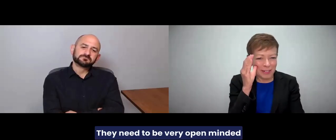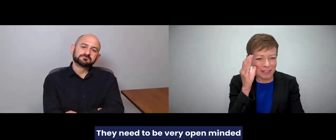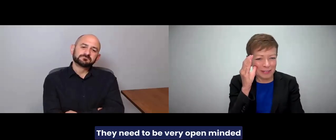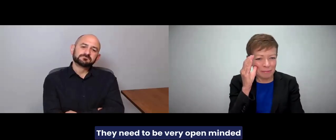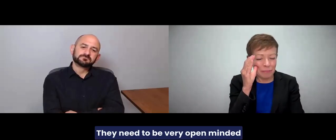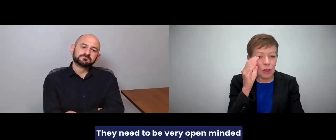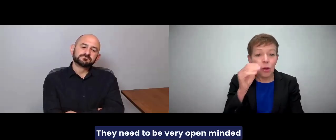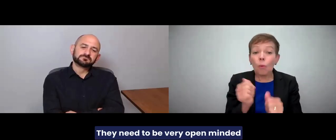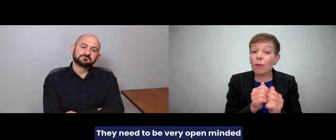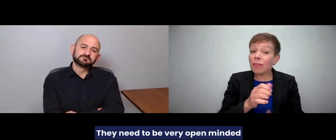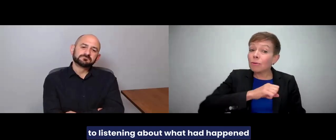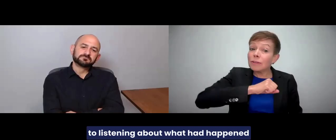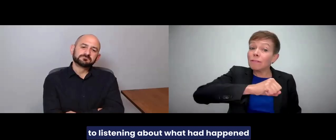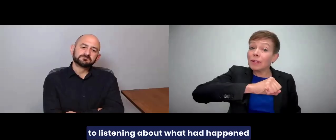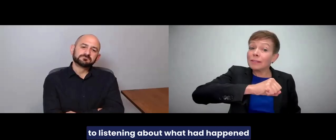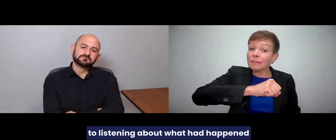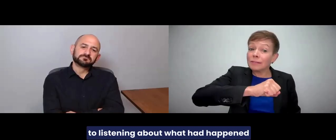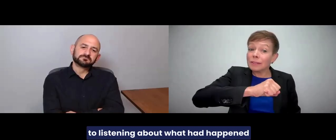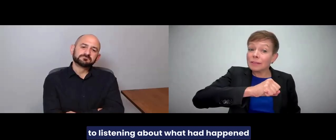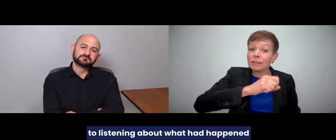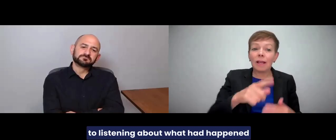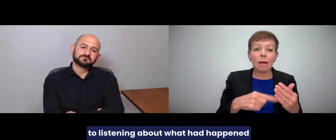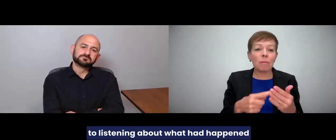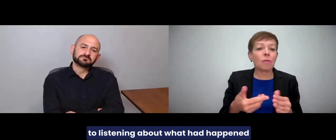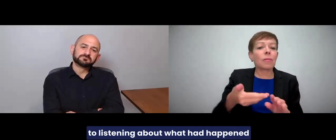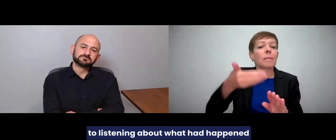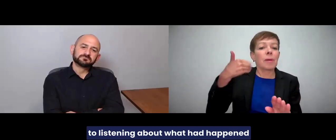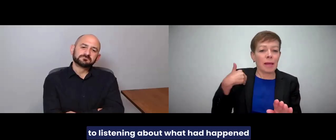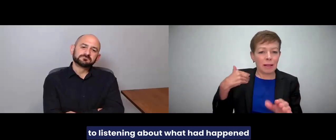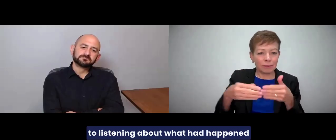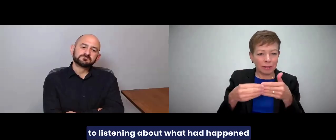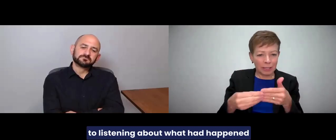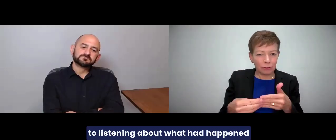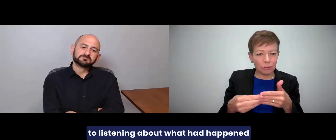need to be very open-minded to listening